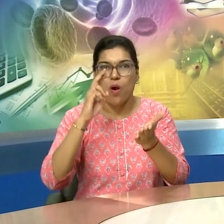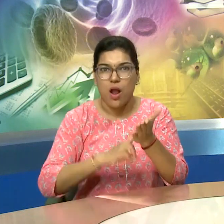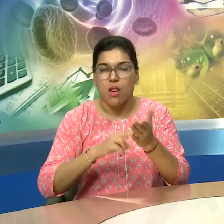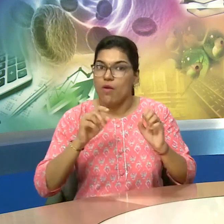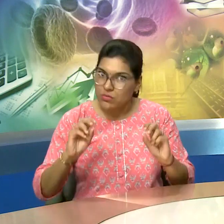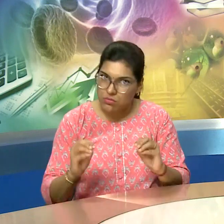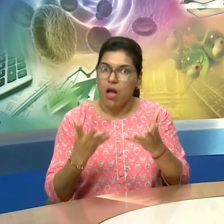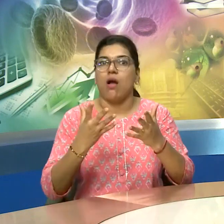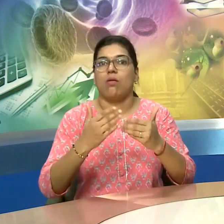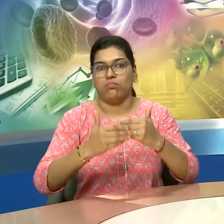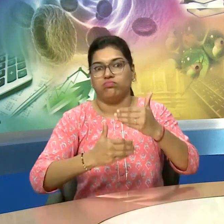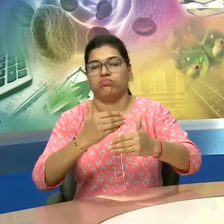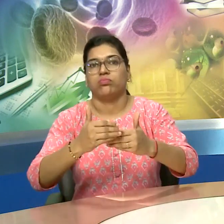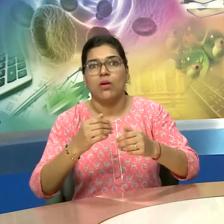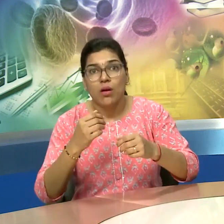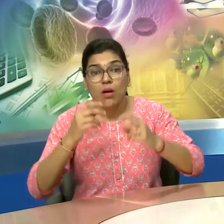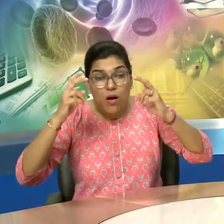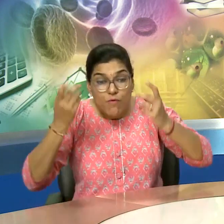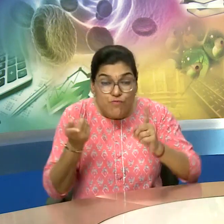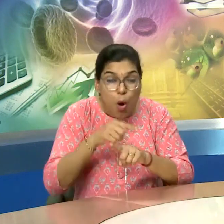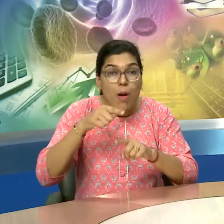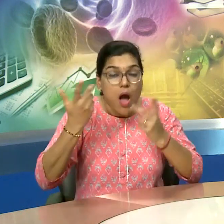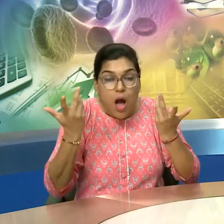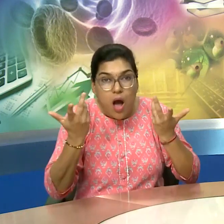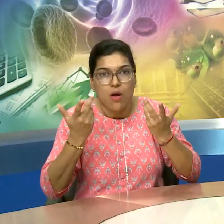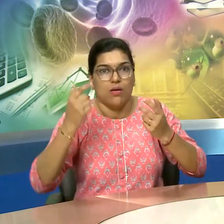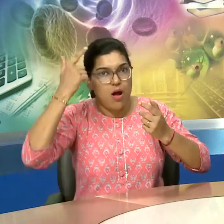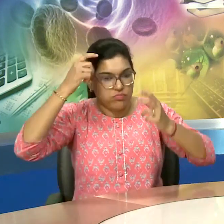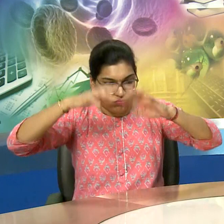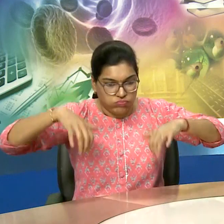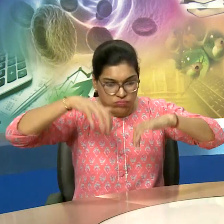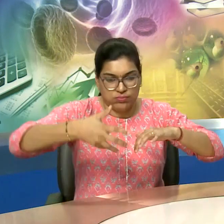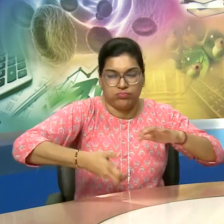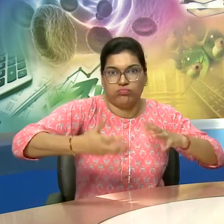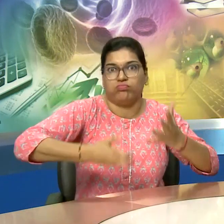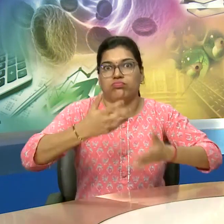And later when they discovered iron, so they made items with metal iron.